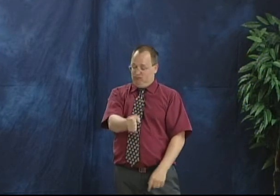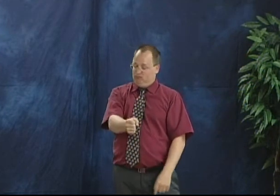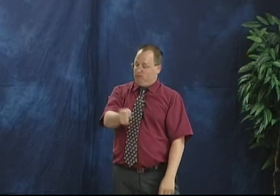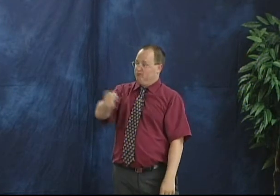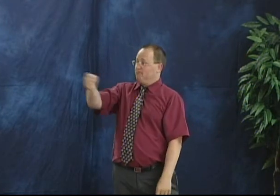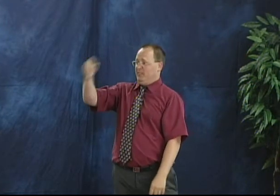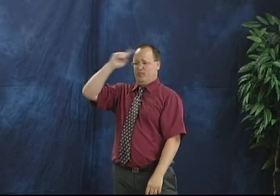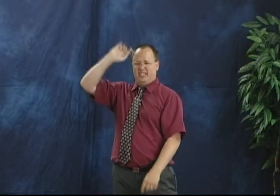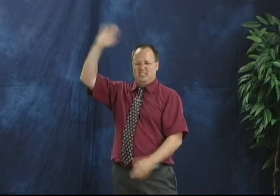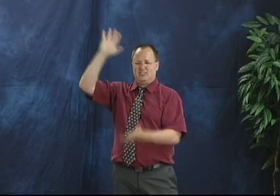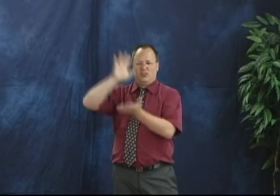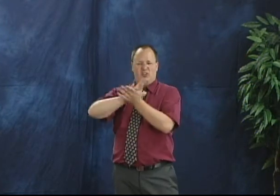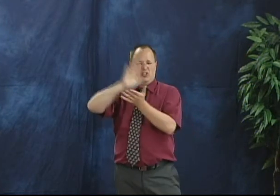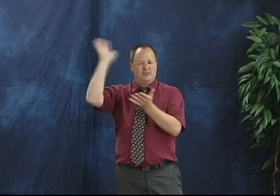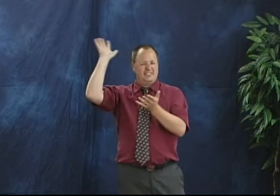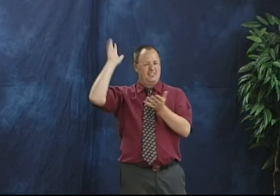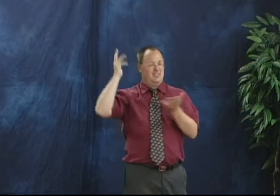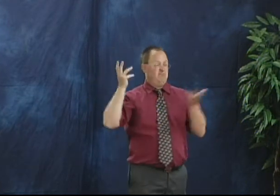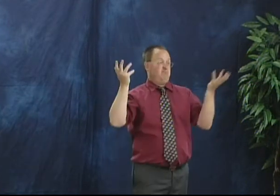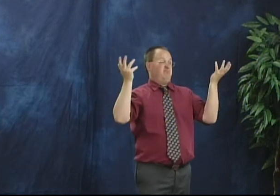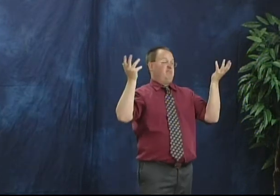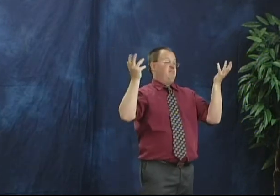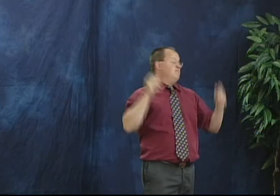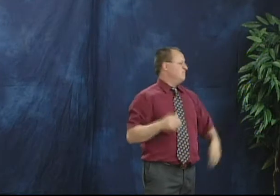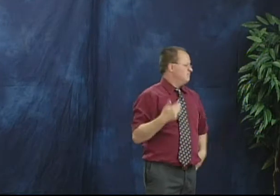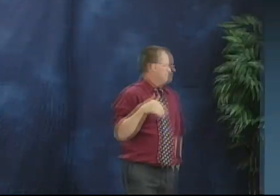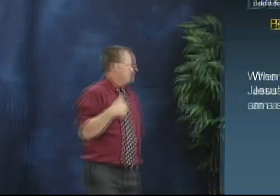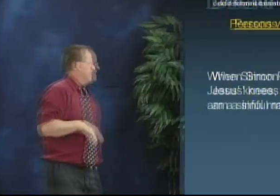lowly family, for his glory.